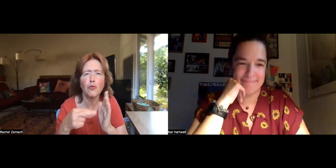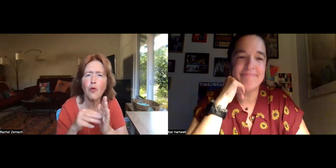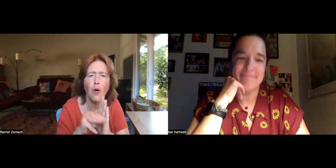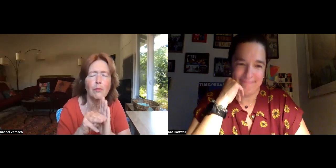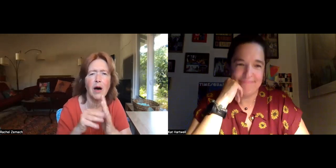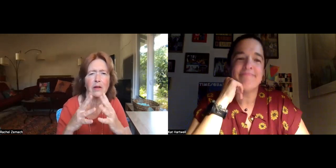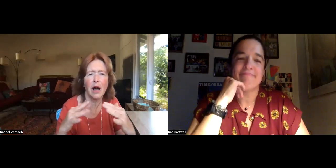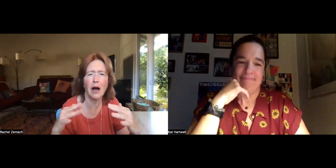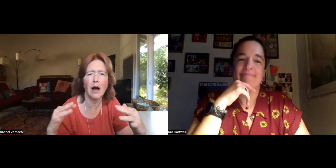not allowed